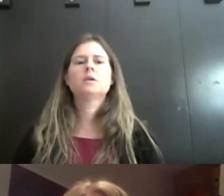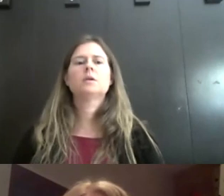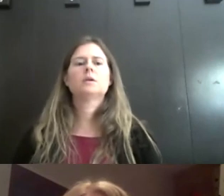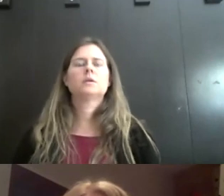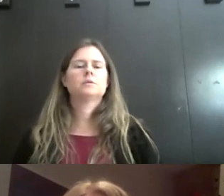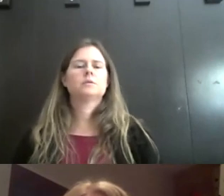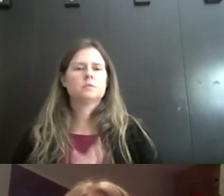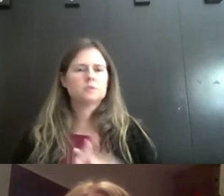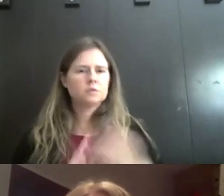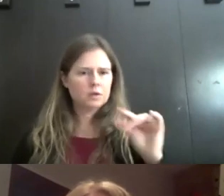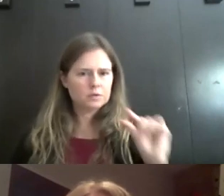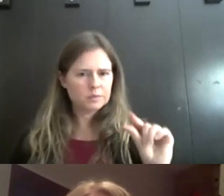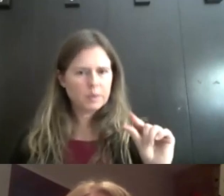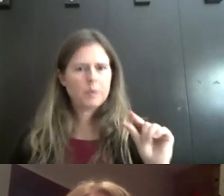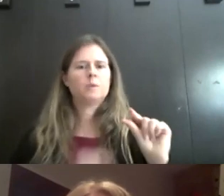small.